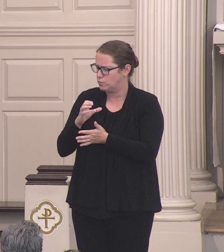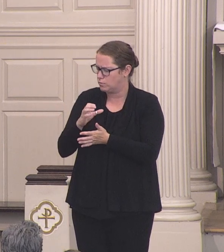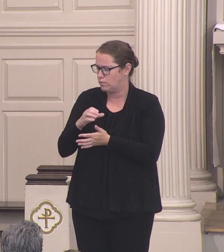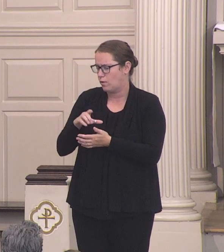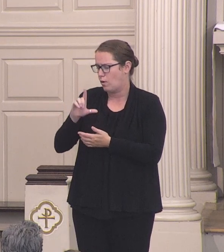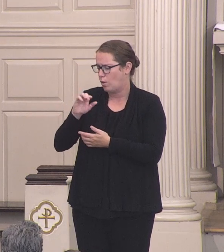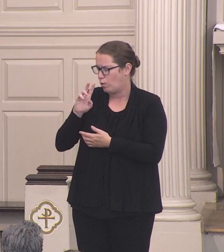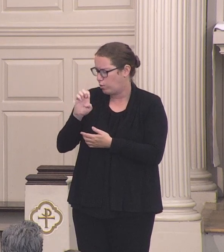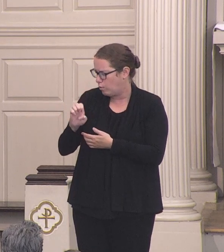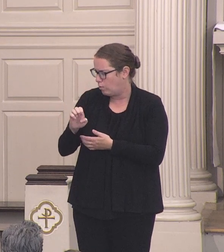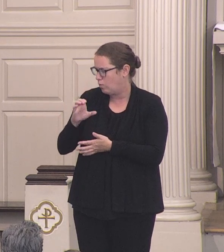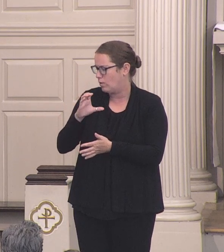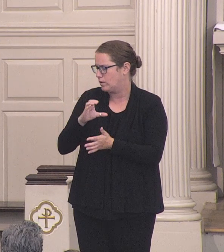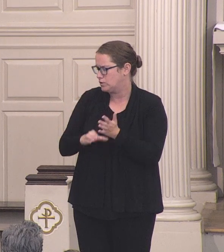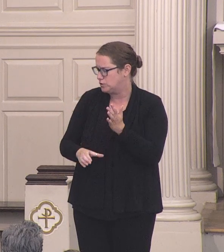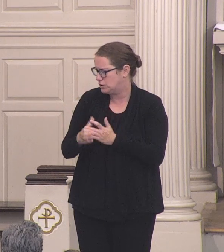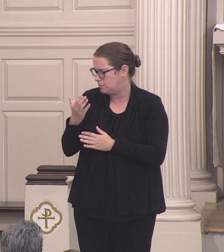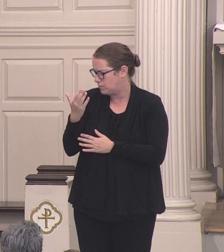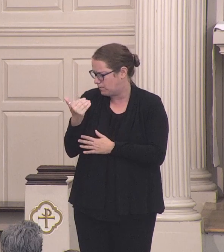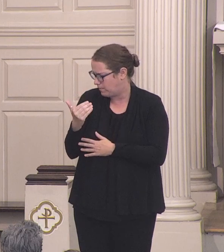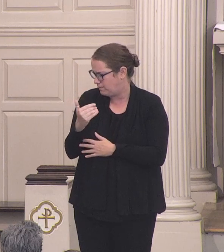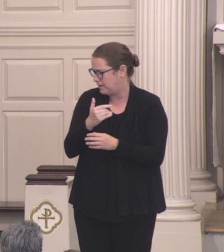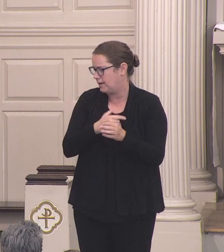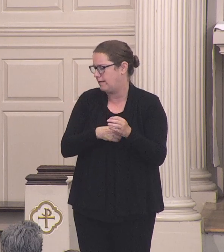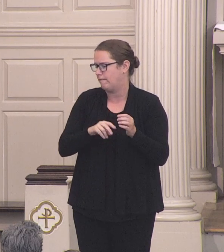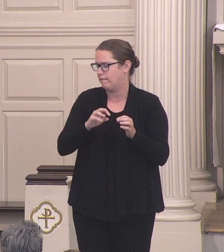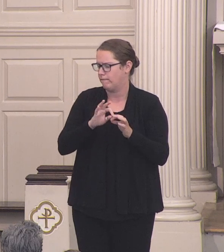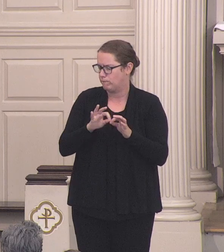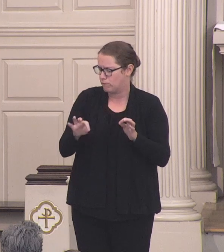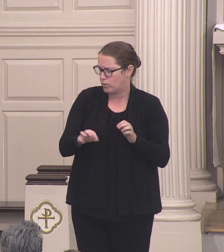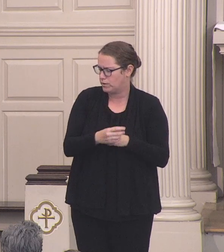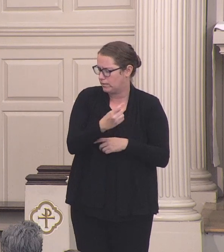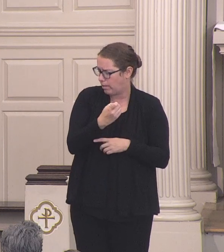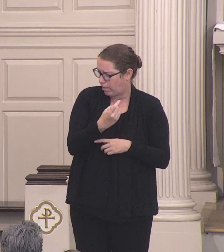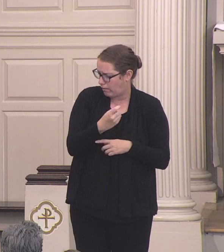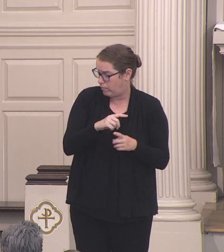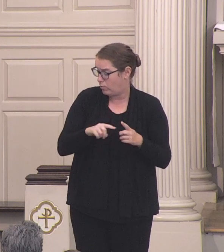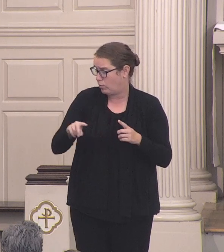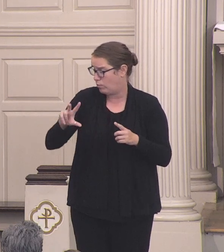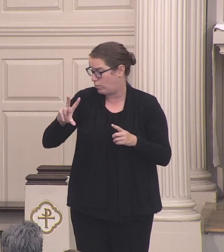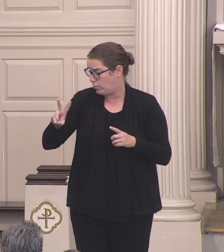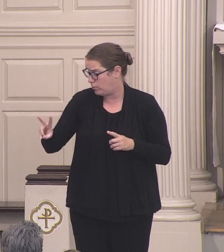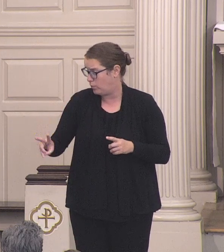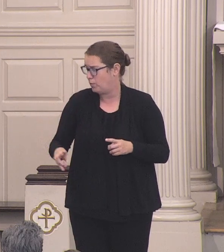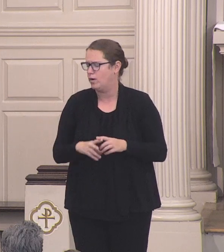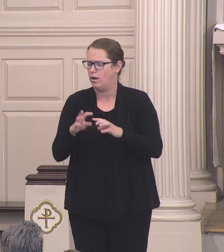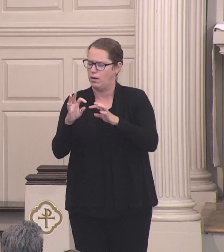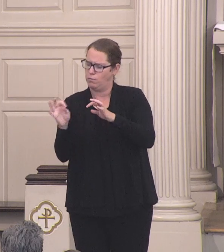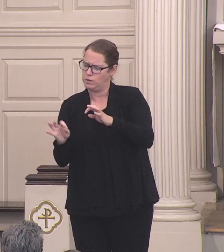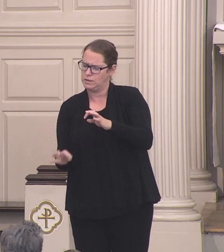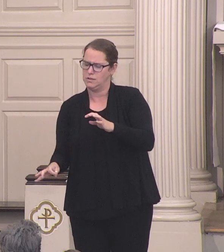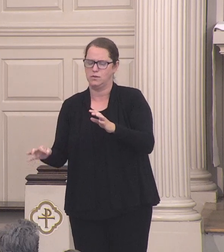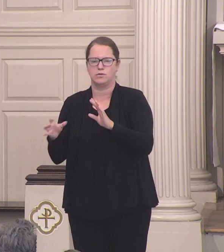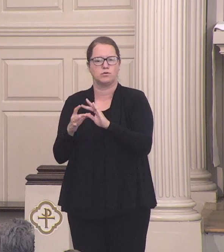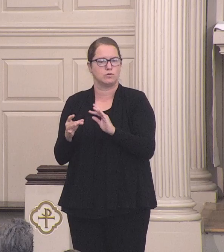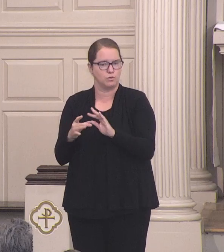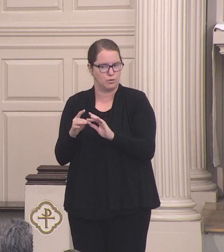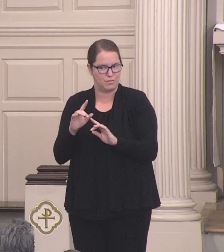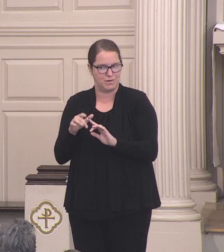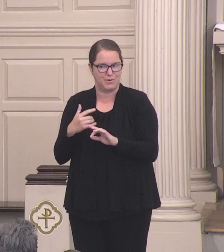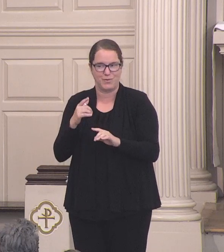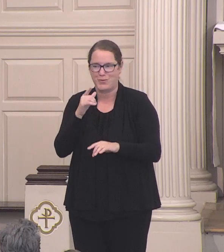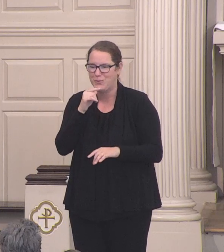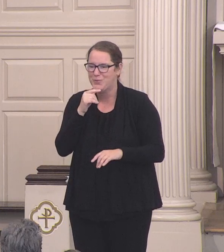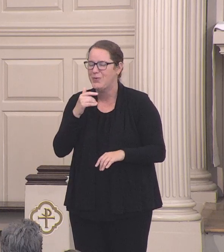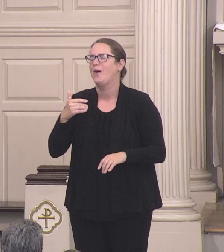chapter 15, from verse 11 to 32, you will see this young man who was